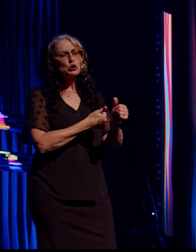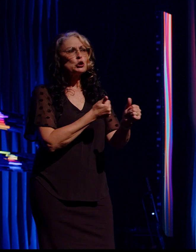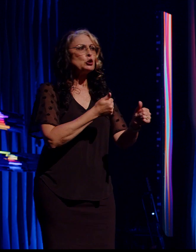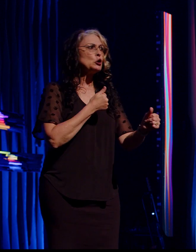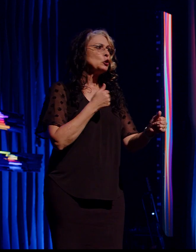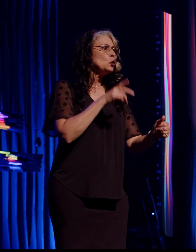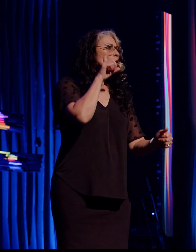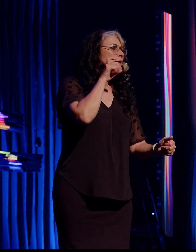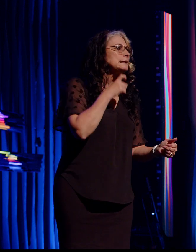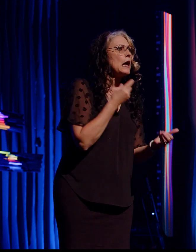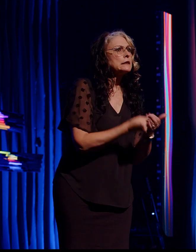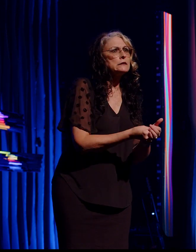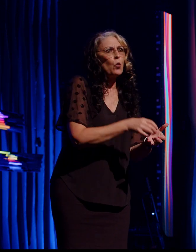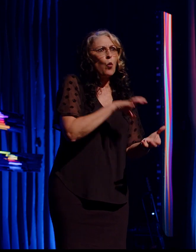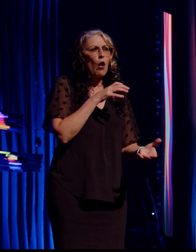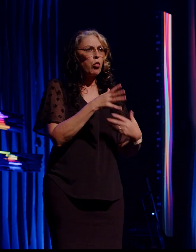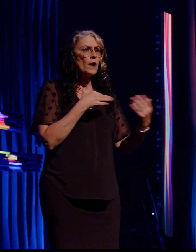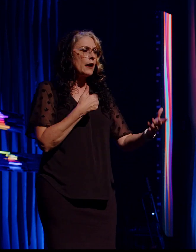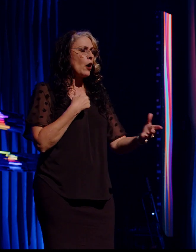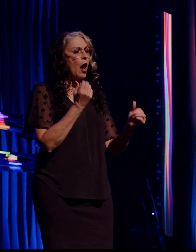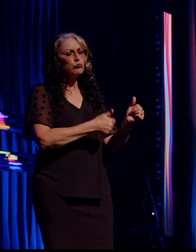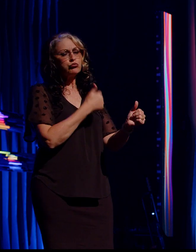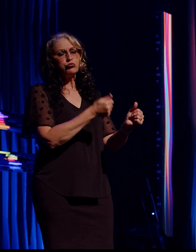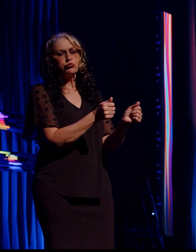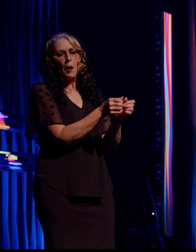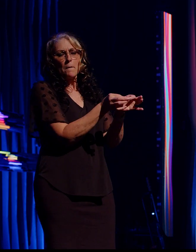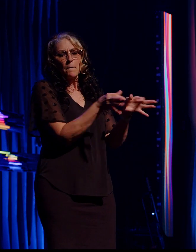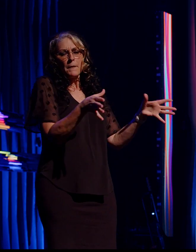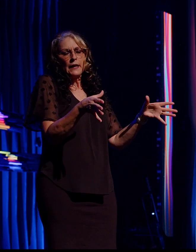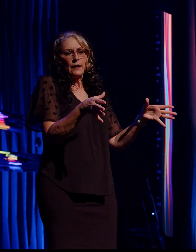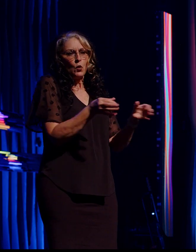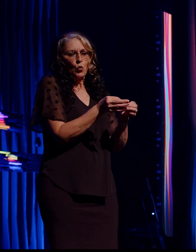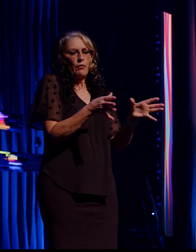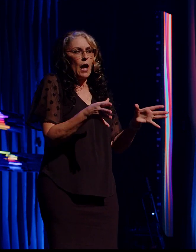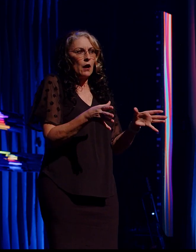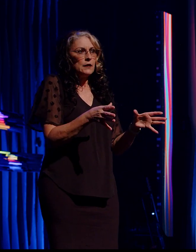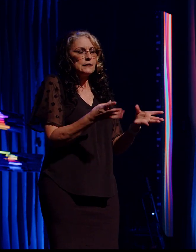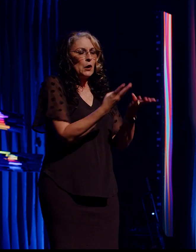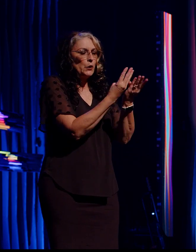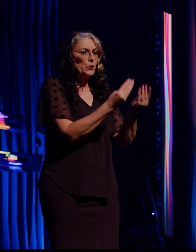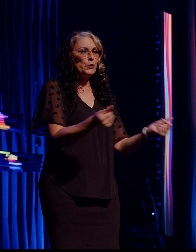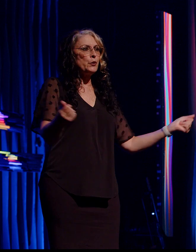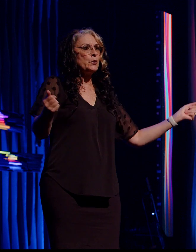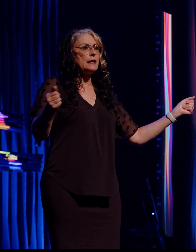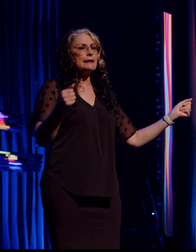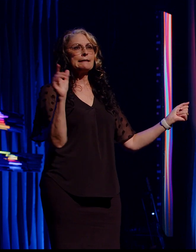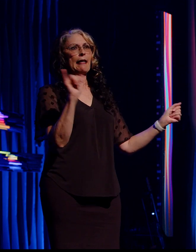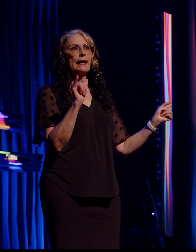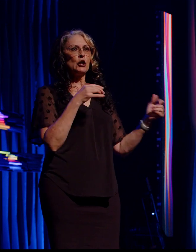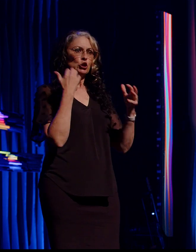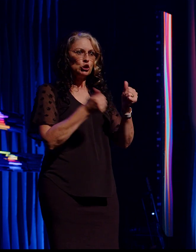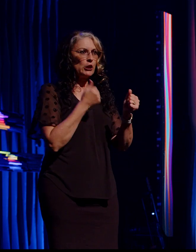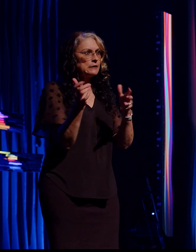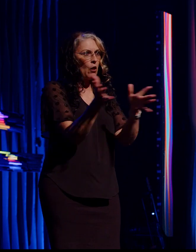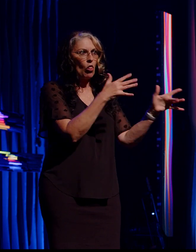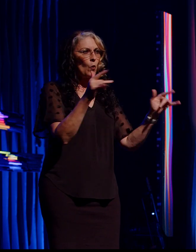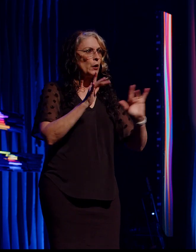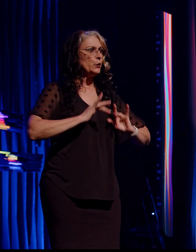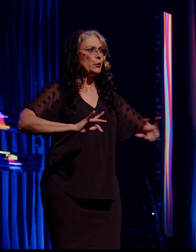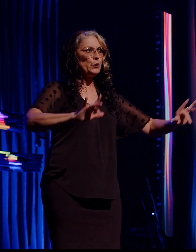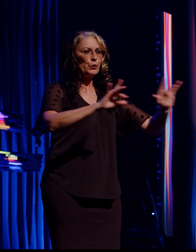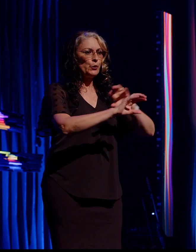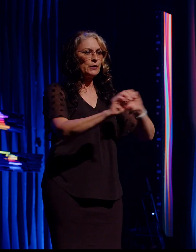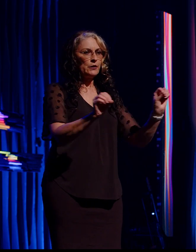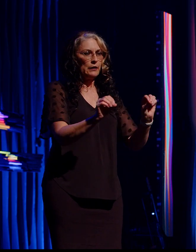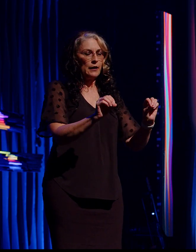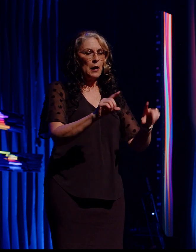or sex or whatever it is, it'll be vapor. It'll be like chasing the wind. It's emptiness. And not to be